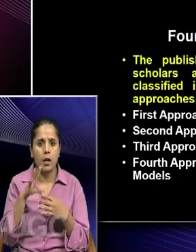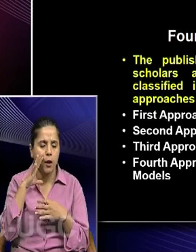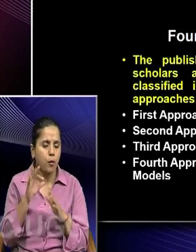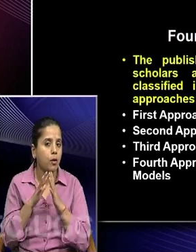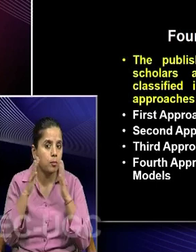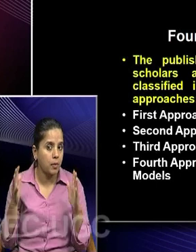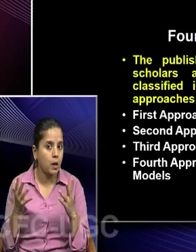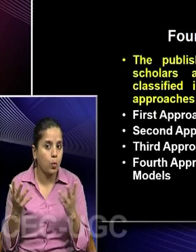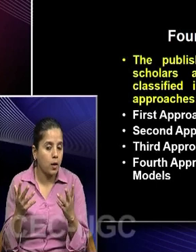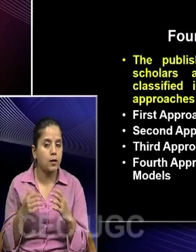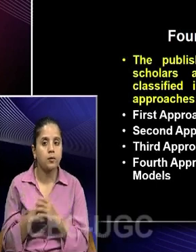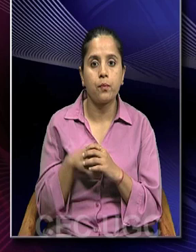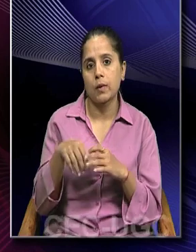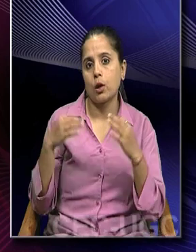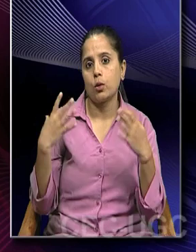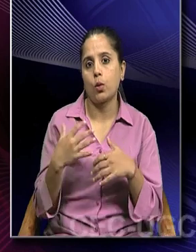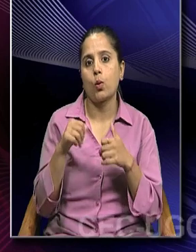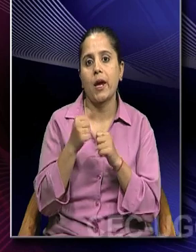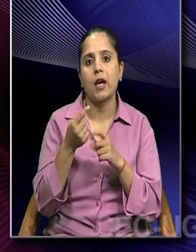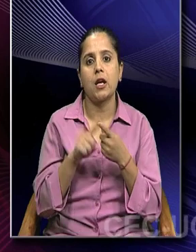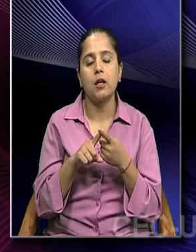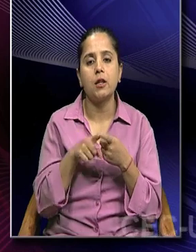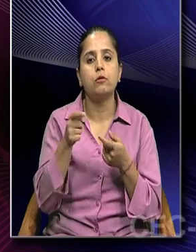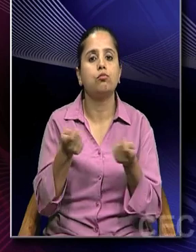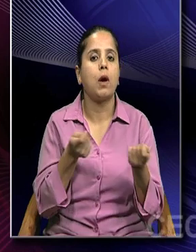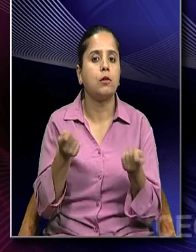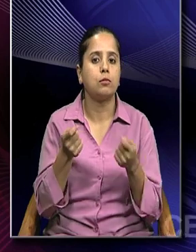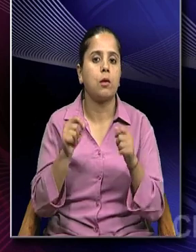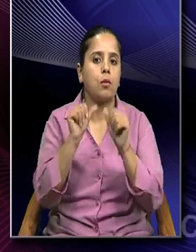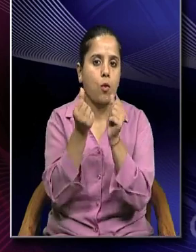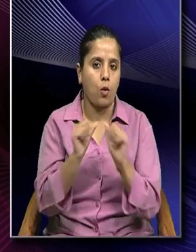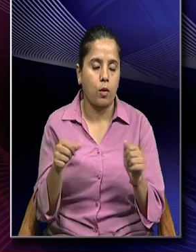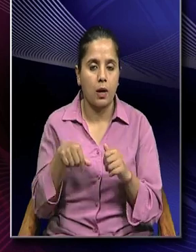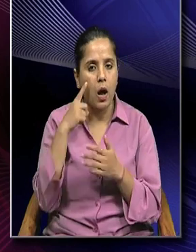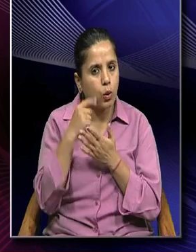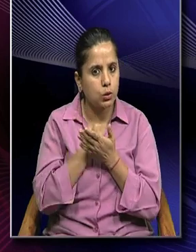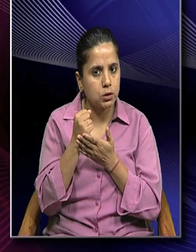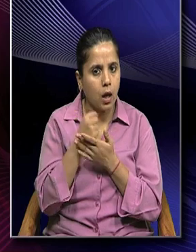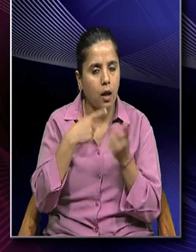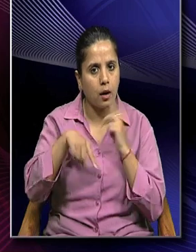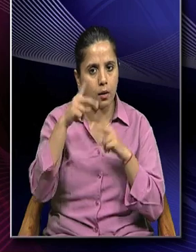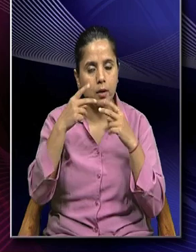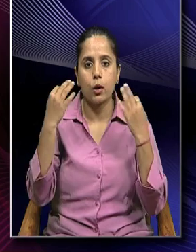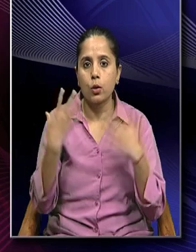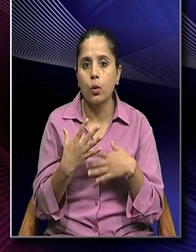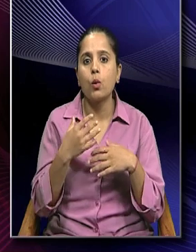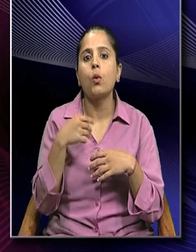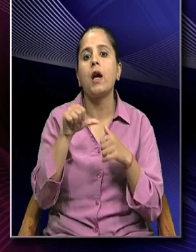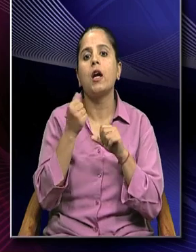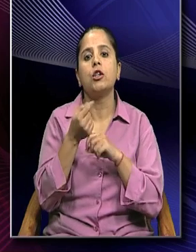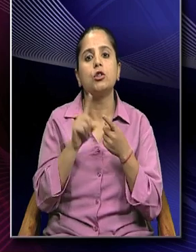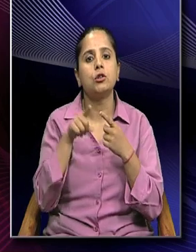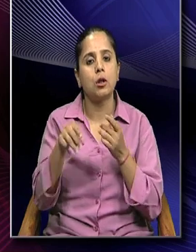one, that is called new age management models, where we try to look at new age management